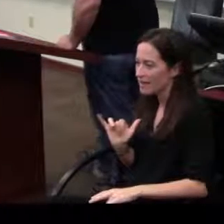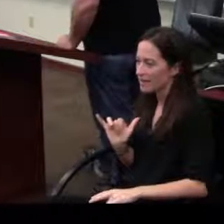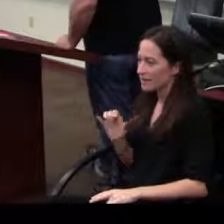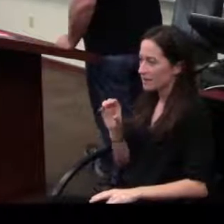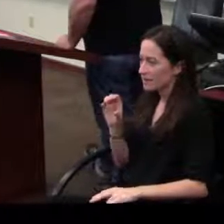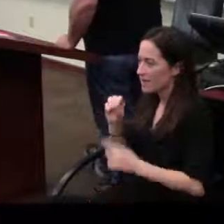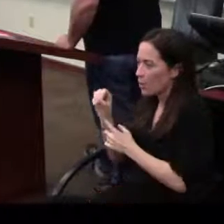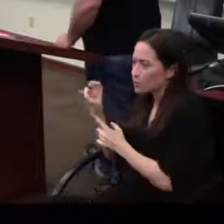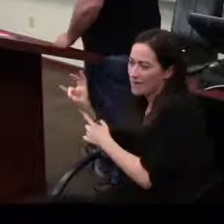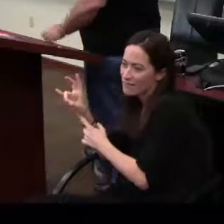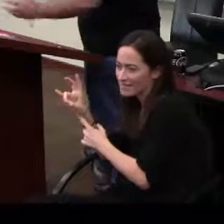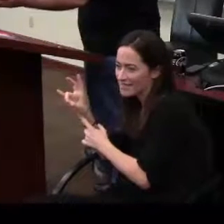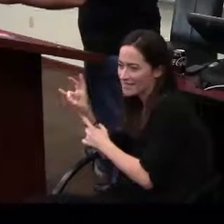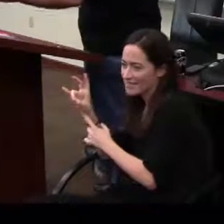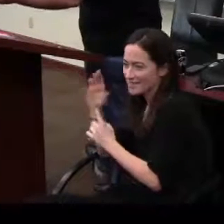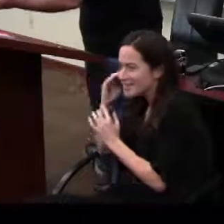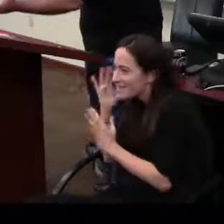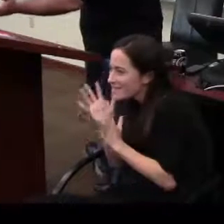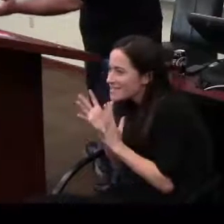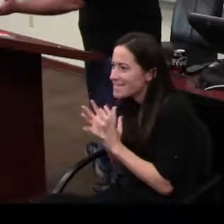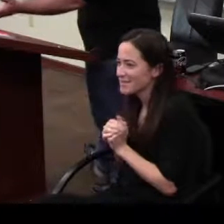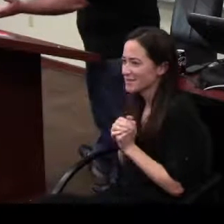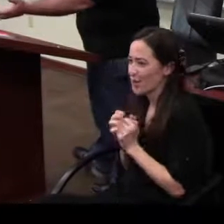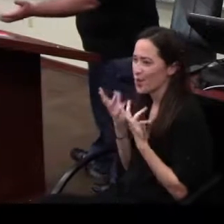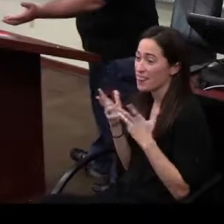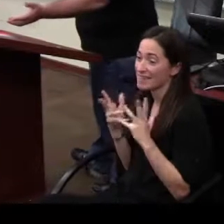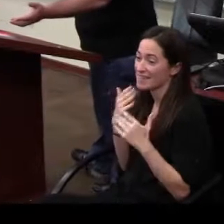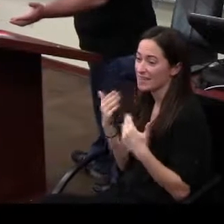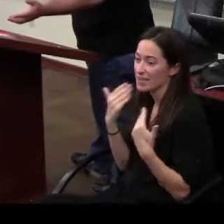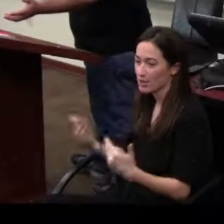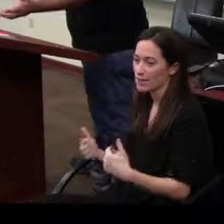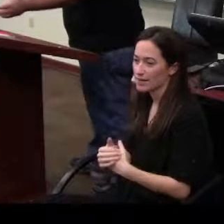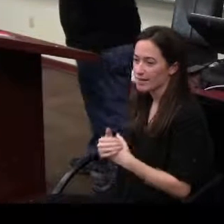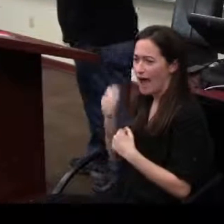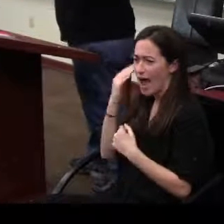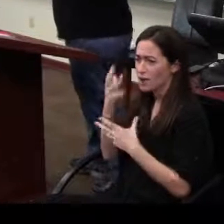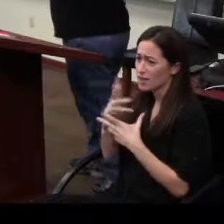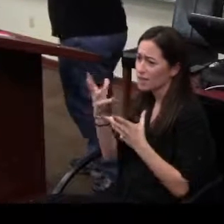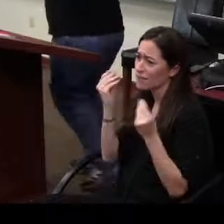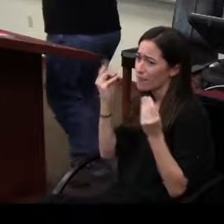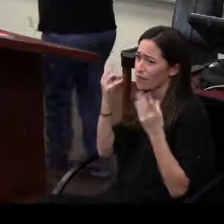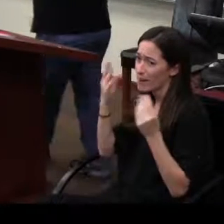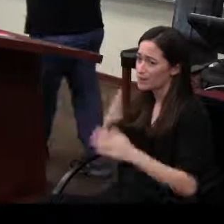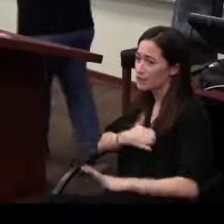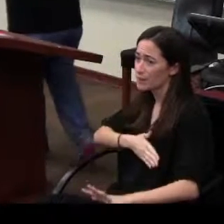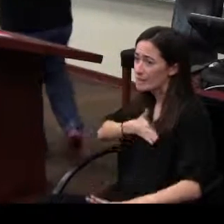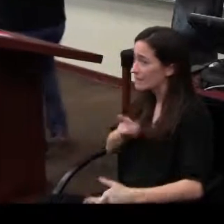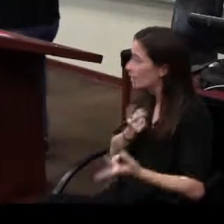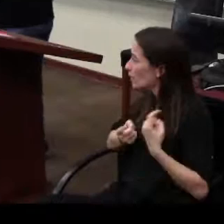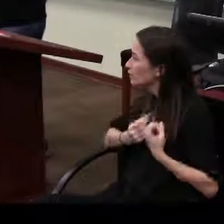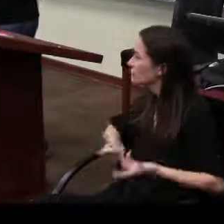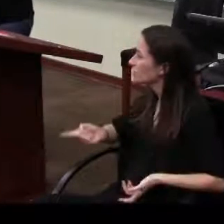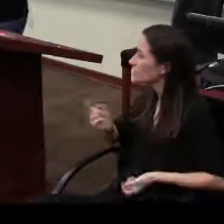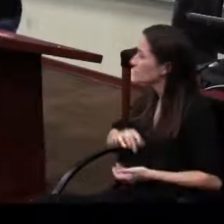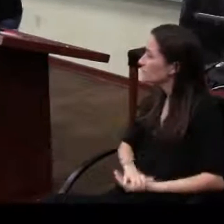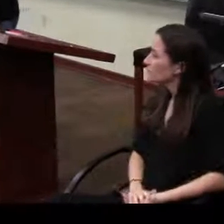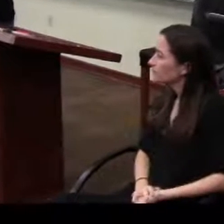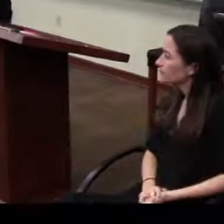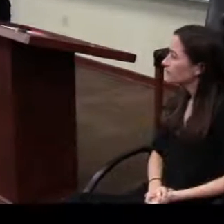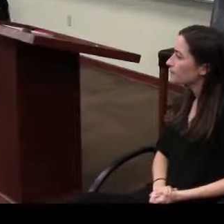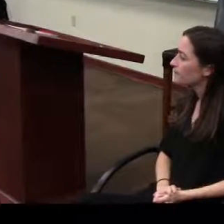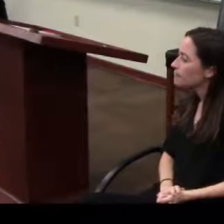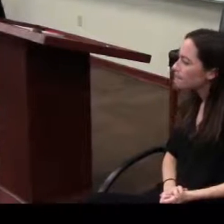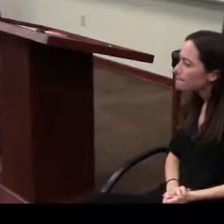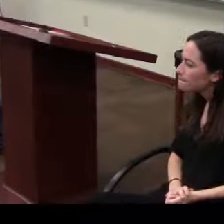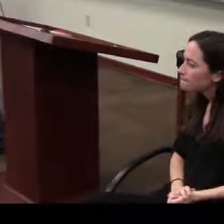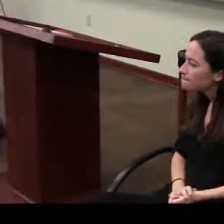it. So that's it. Thank you very much. I know we had a lot of stuff in there. Please, any questions? Yes. Quick,